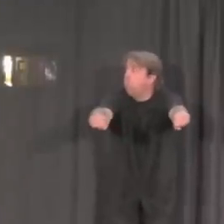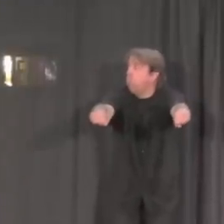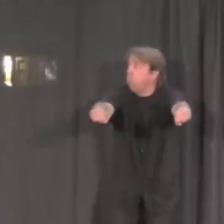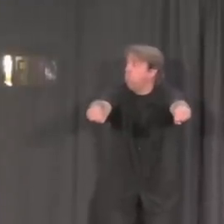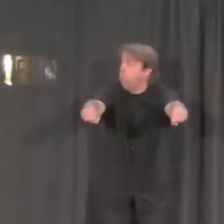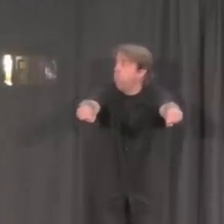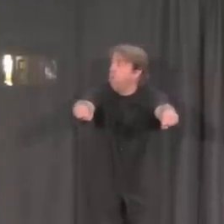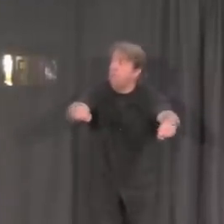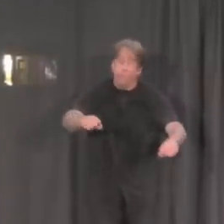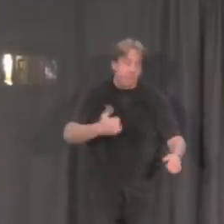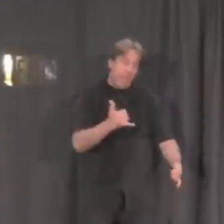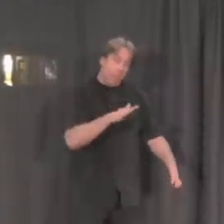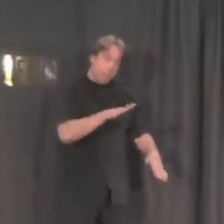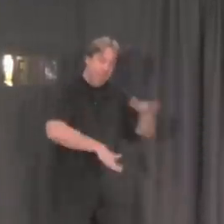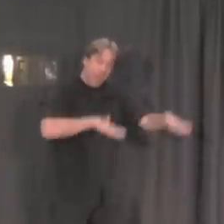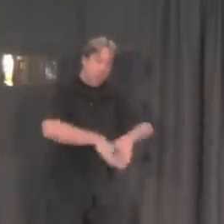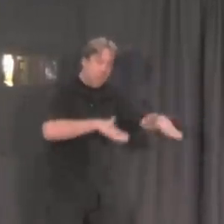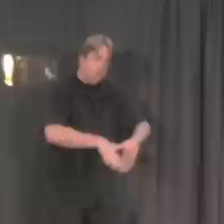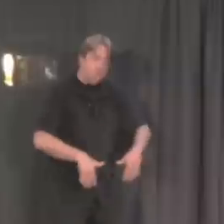I'm holding on. Okay, now pedal.